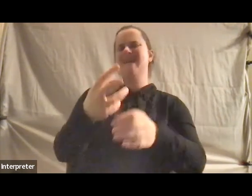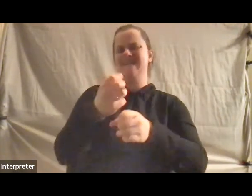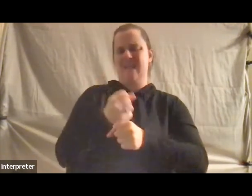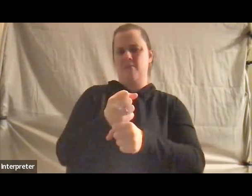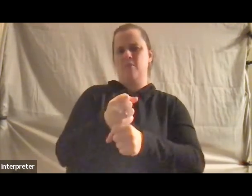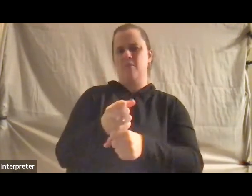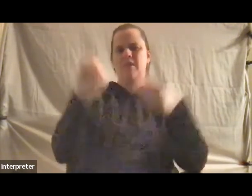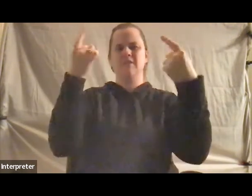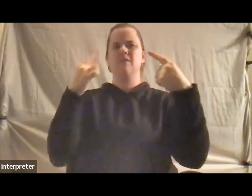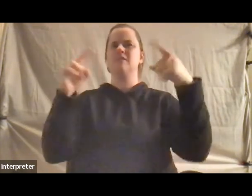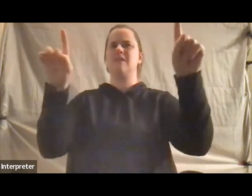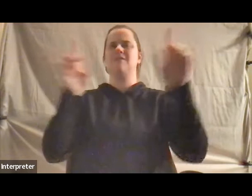housing.